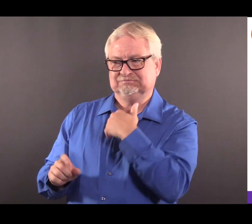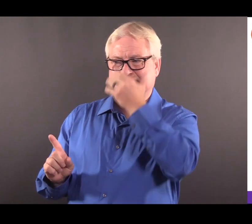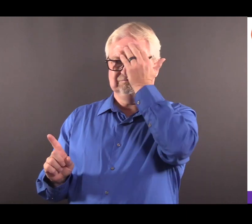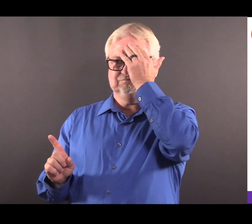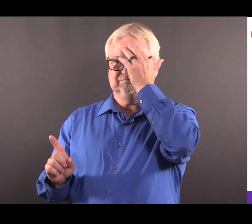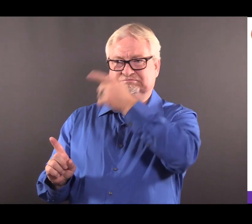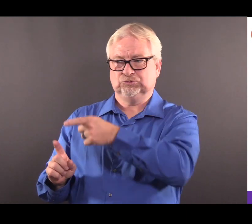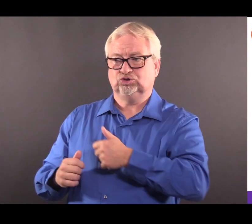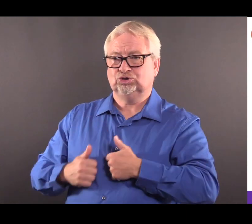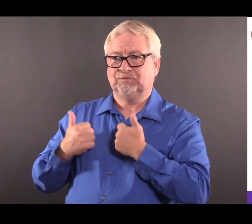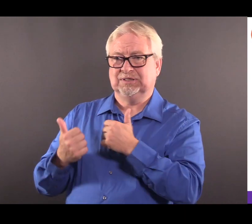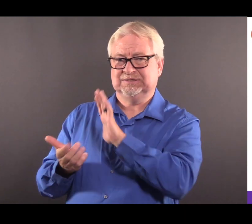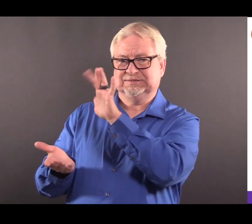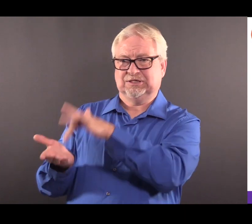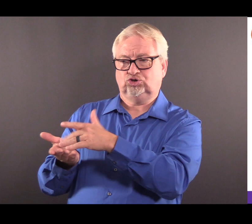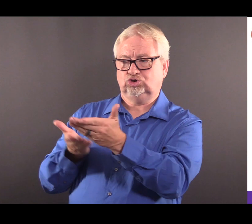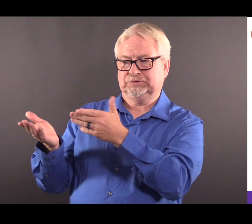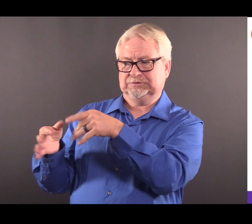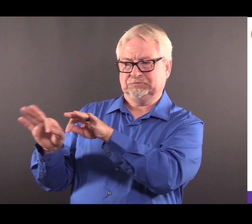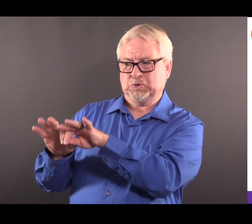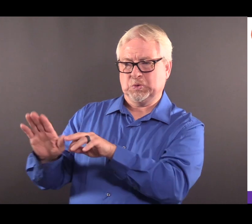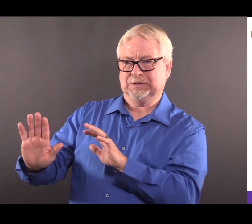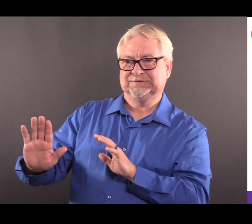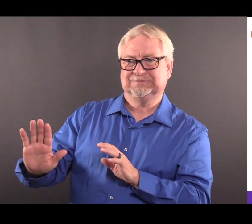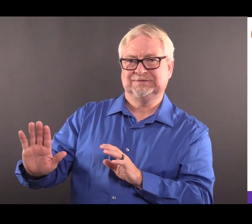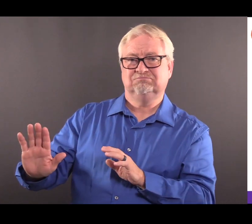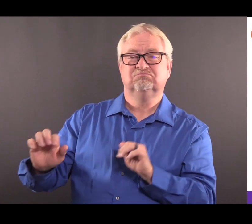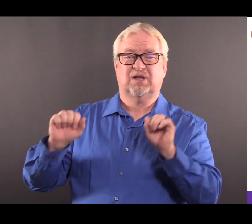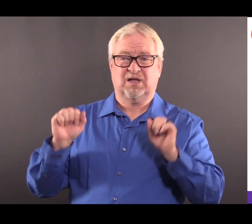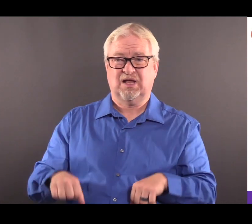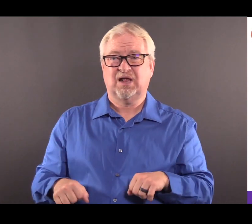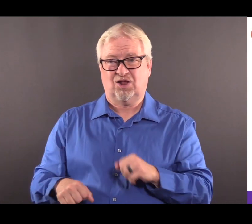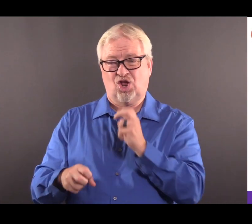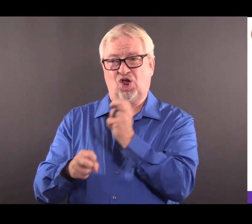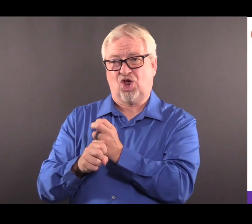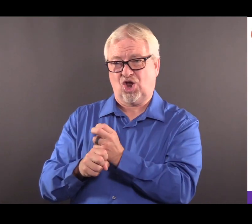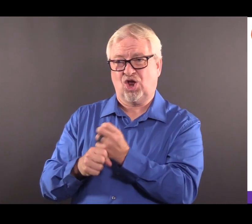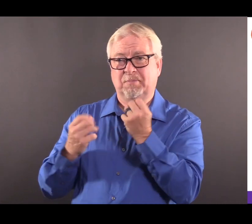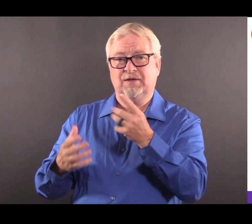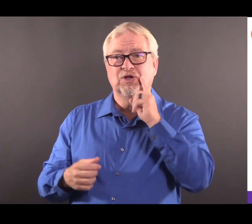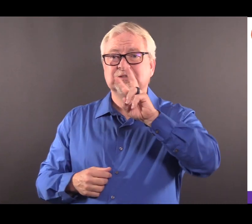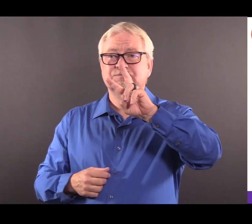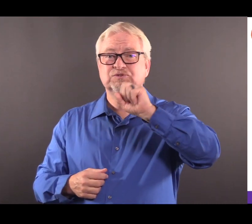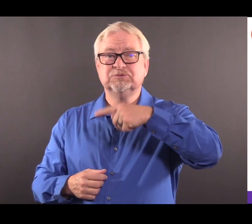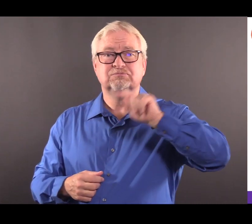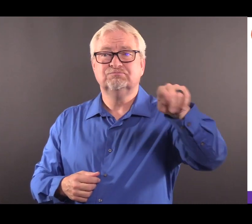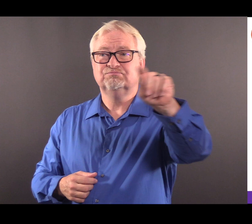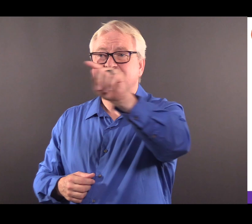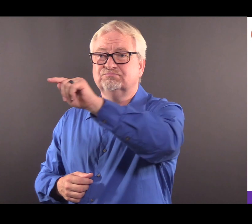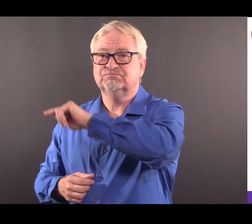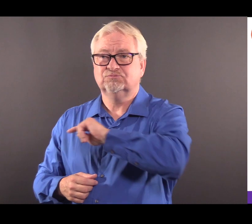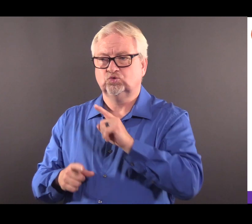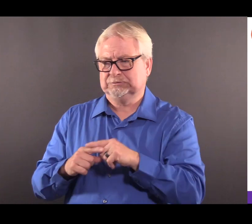safe, trauma-informed, and survivor-centered services. It can be difficult for